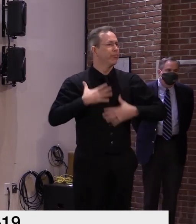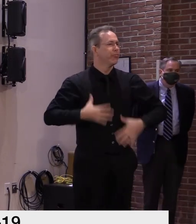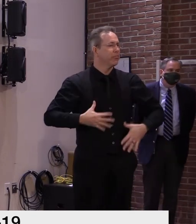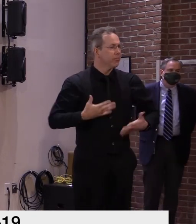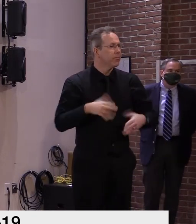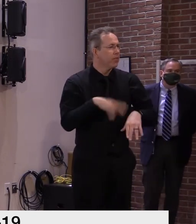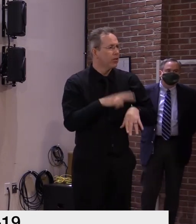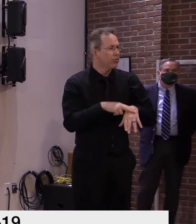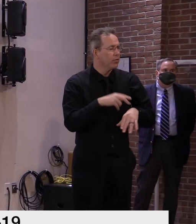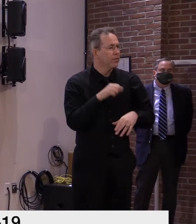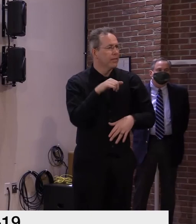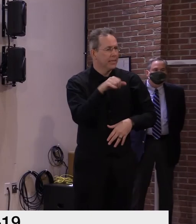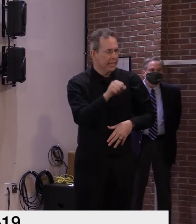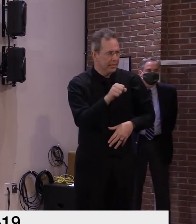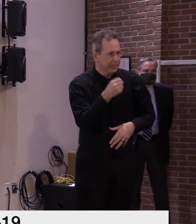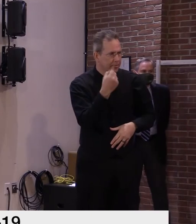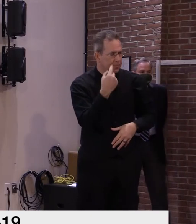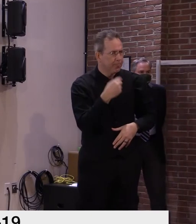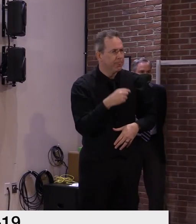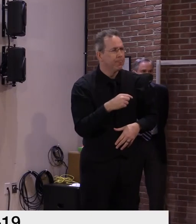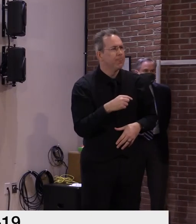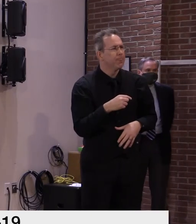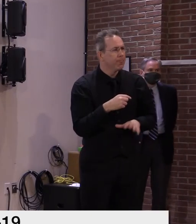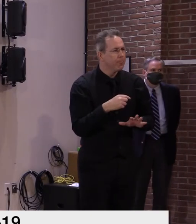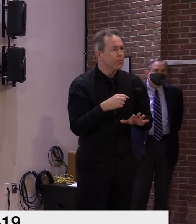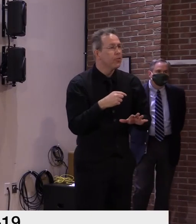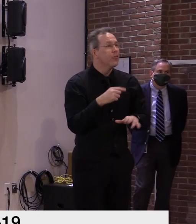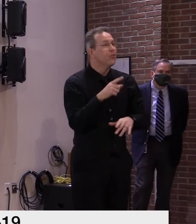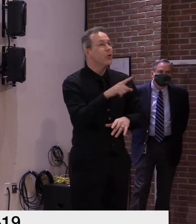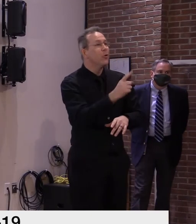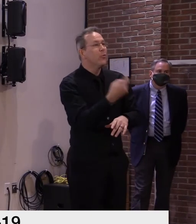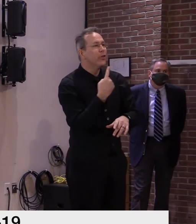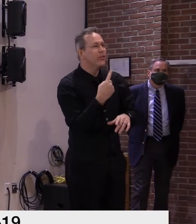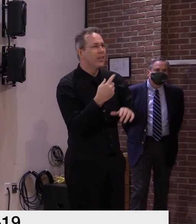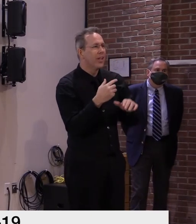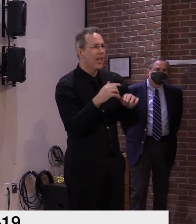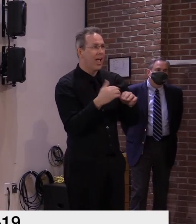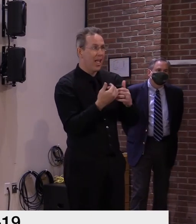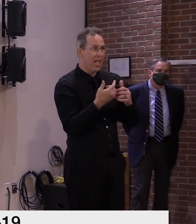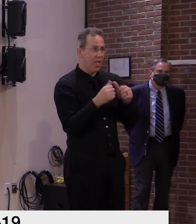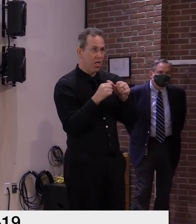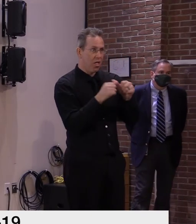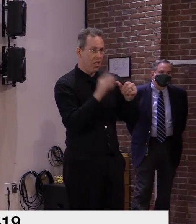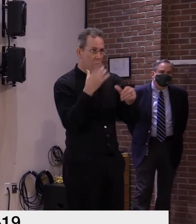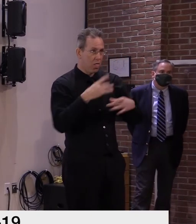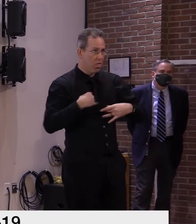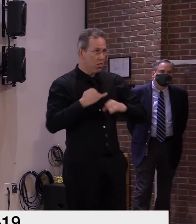be the durability of that immunity, and